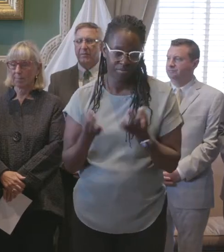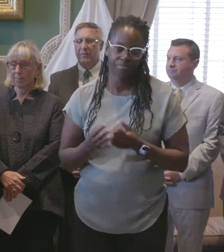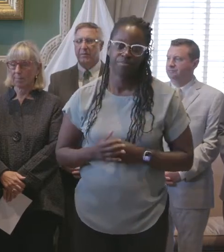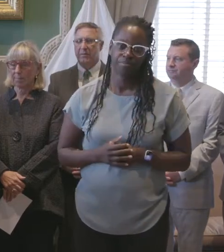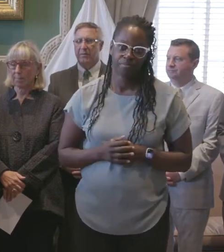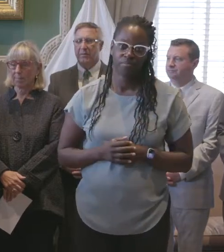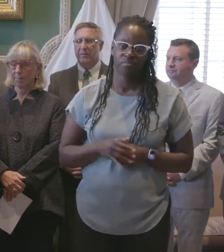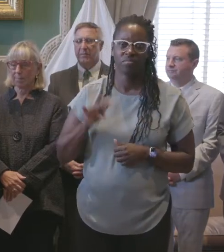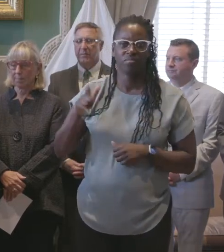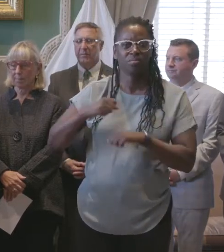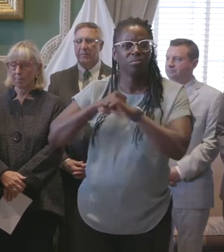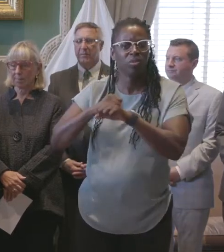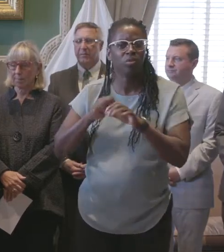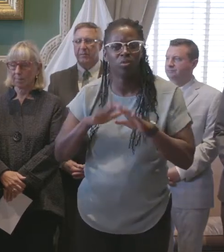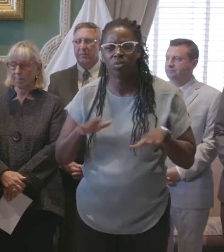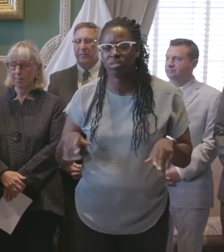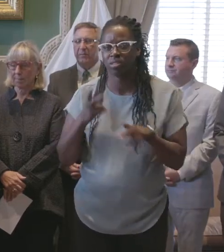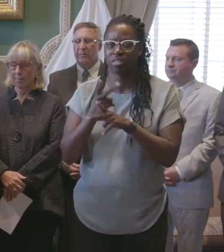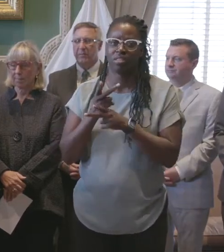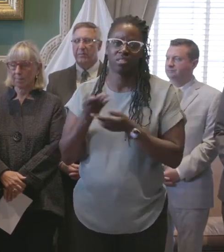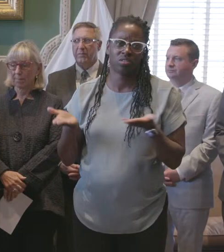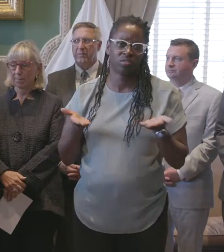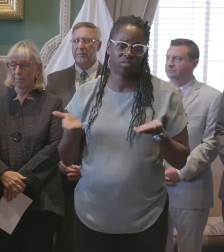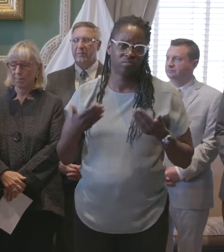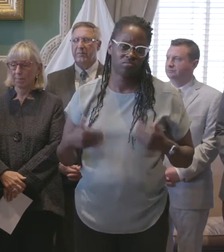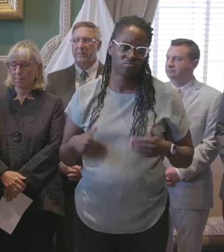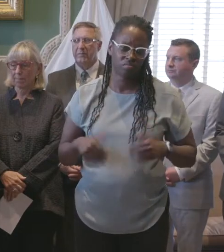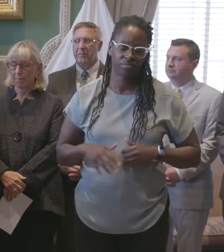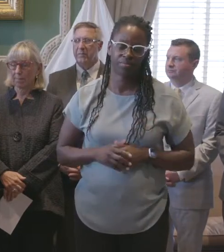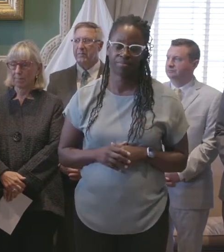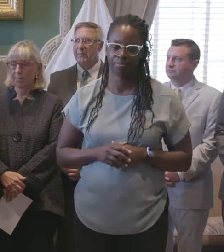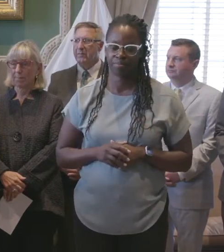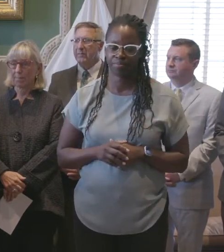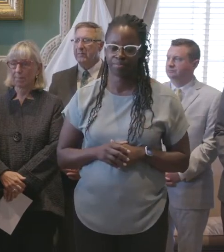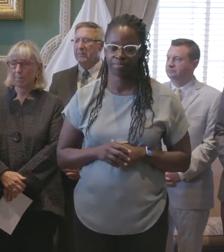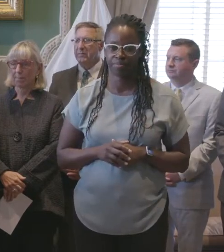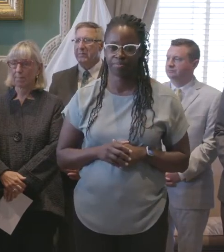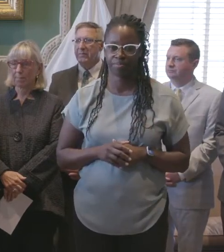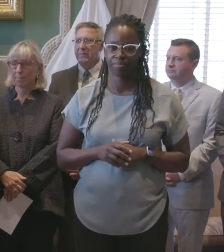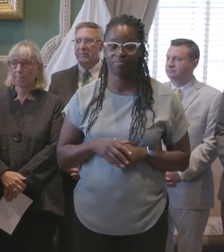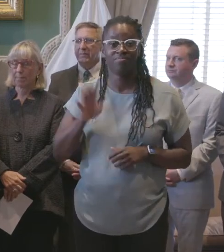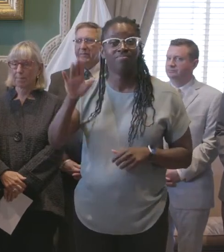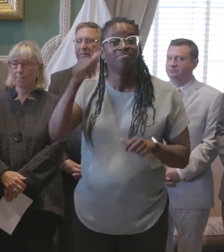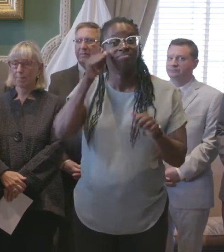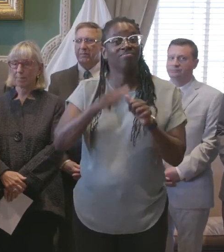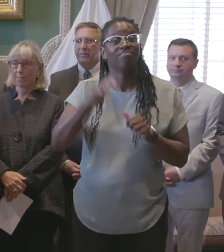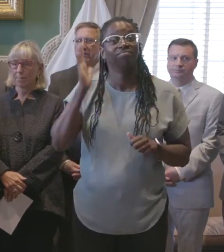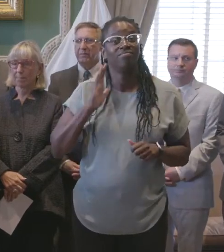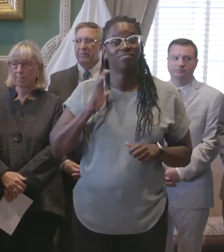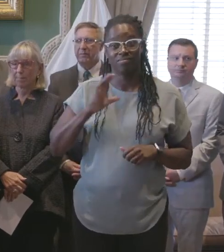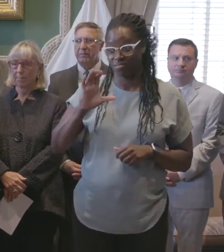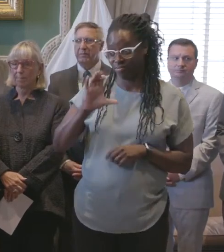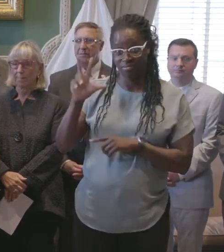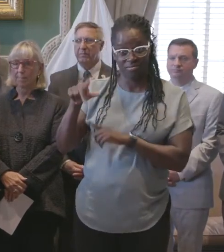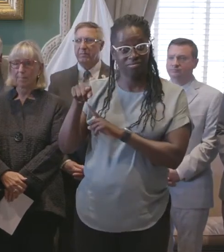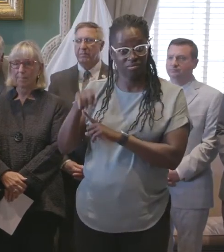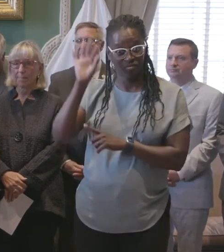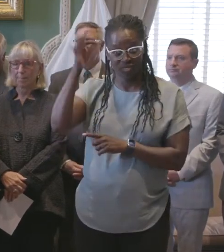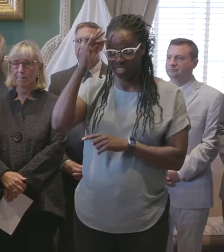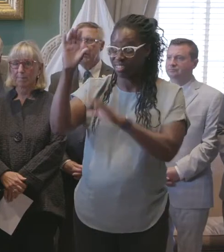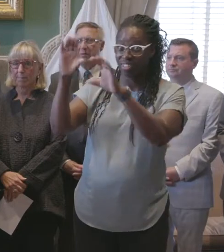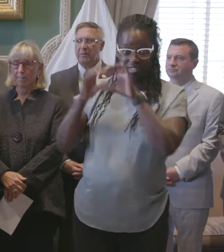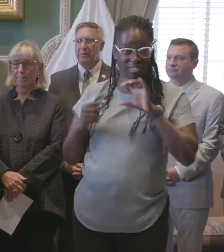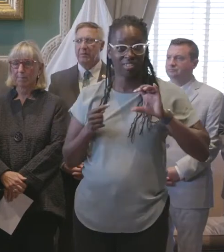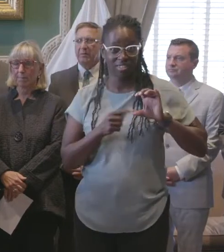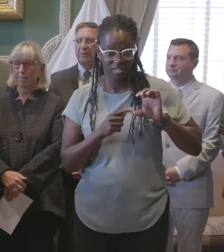20,000 child care seats statewide. The C3, remember, this was a pandemic era program